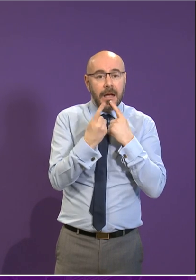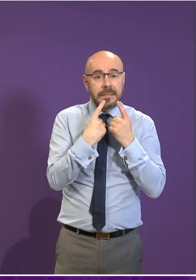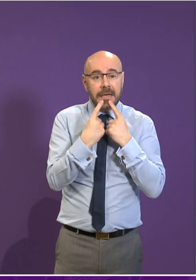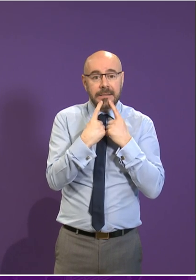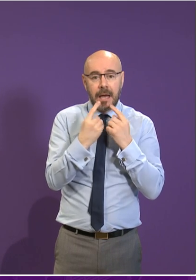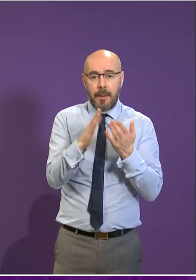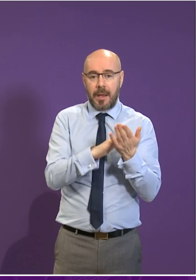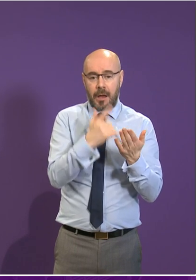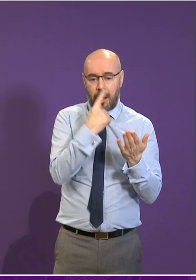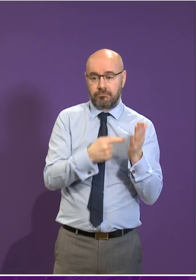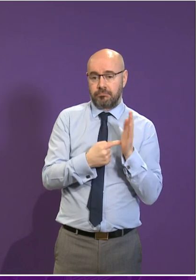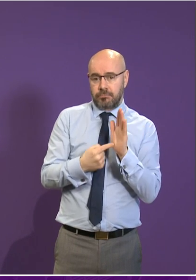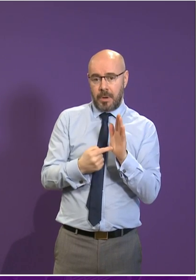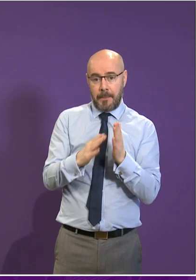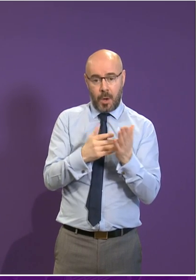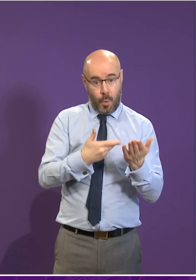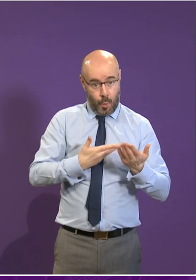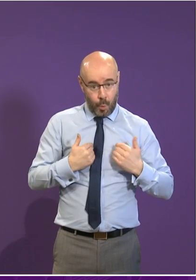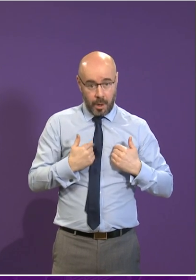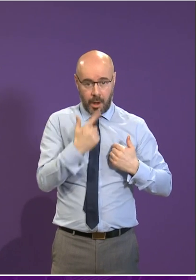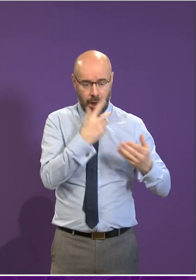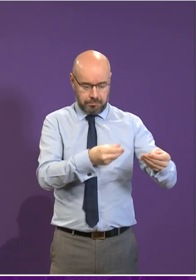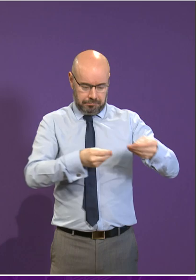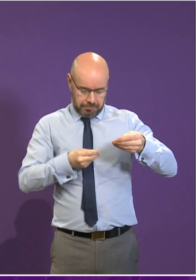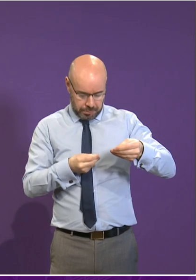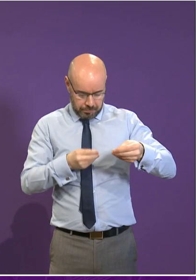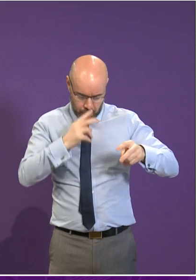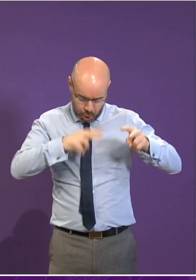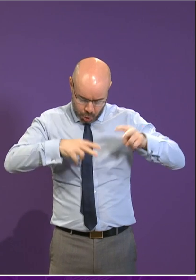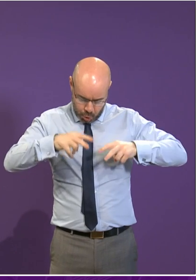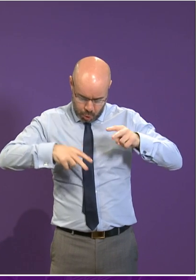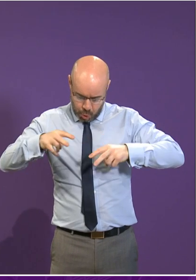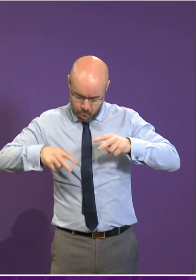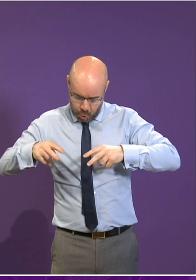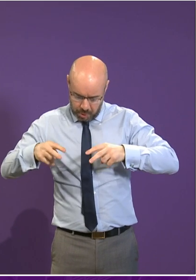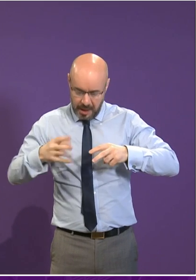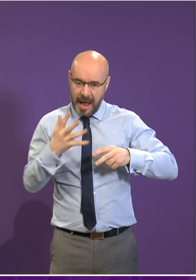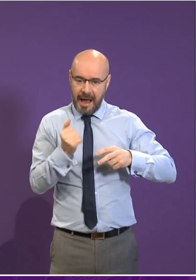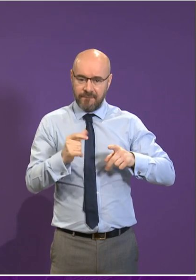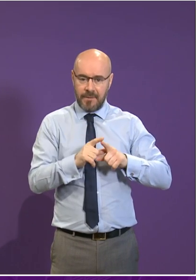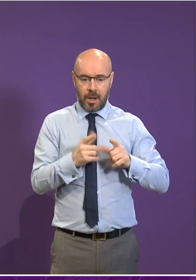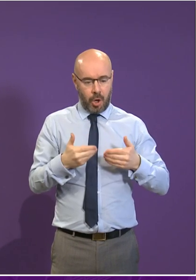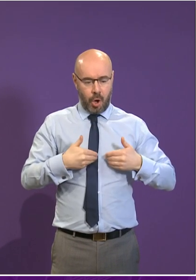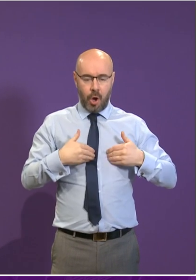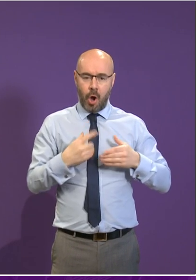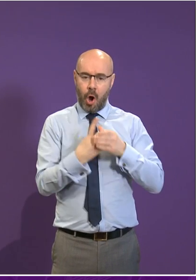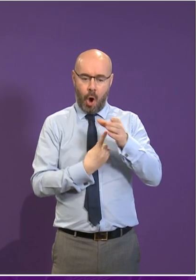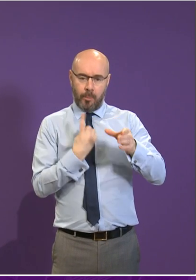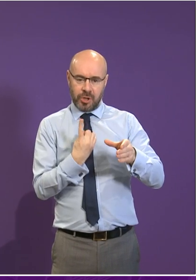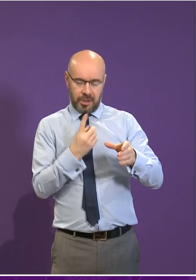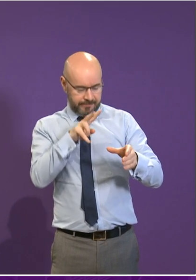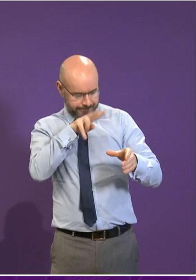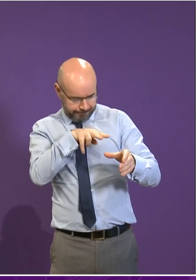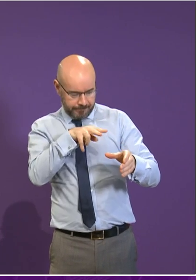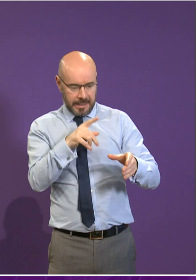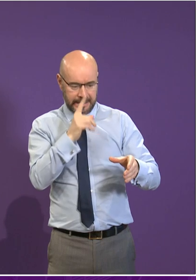this process so that we can have a look and see that and come to a view that there is an objective and fair method of treating this? Do you